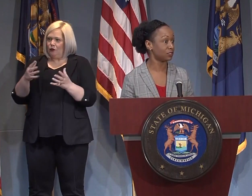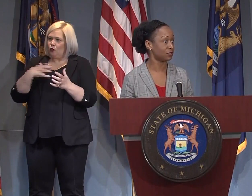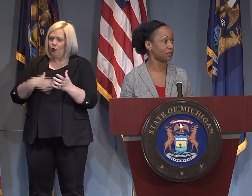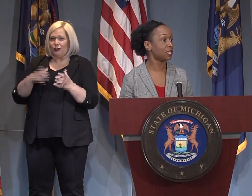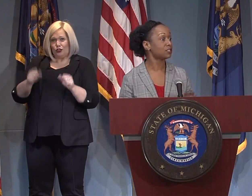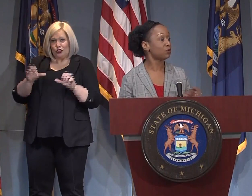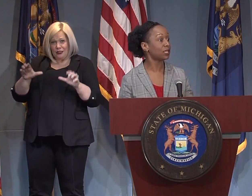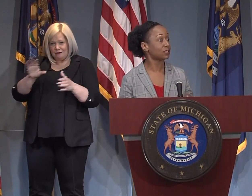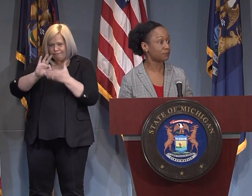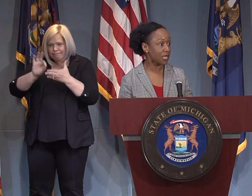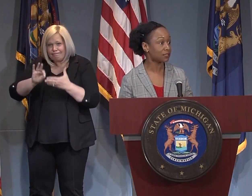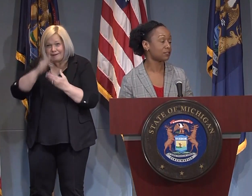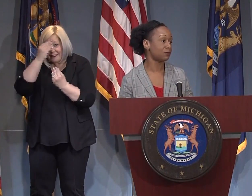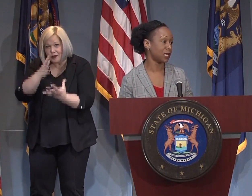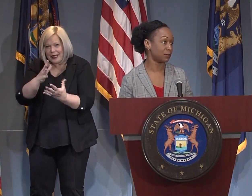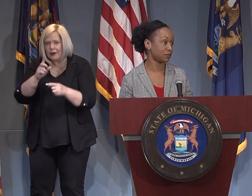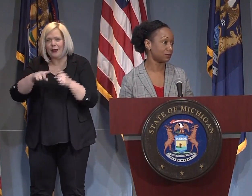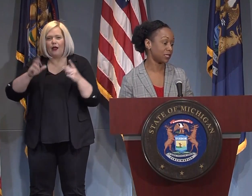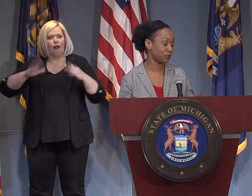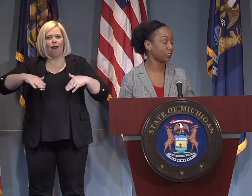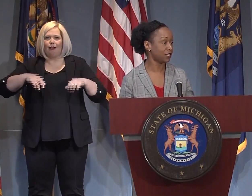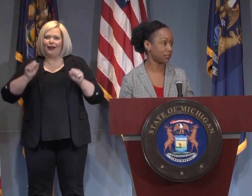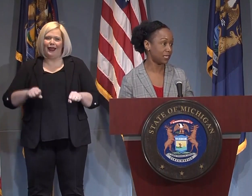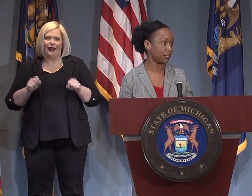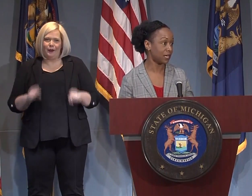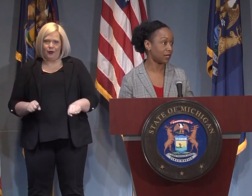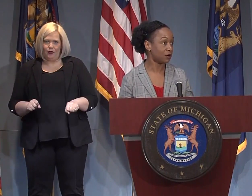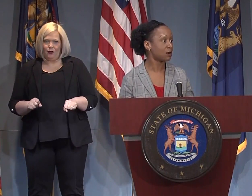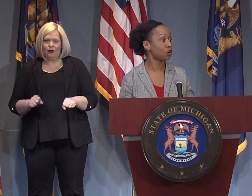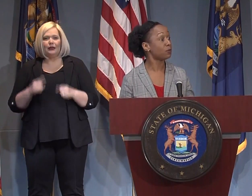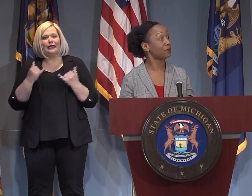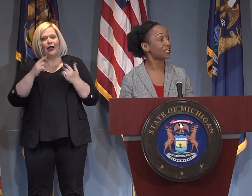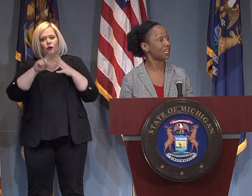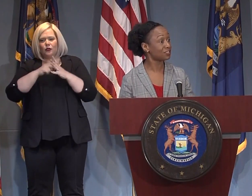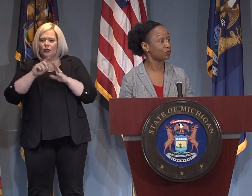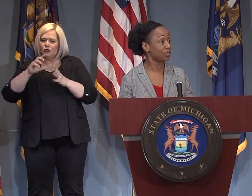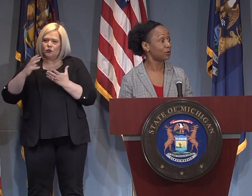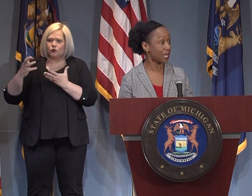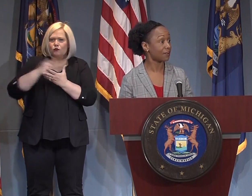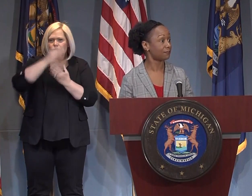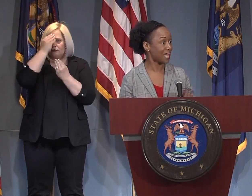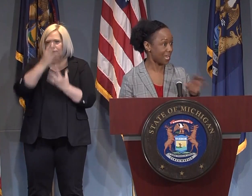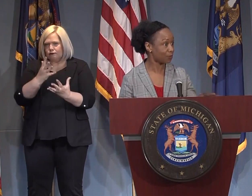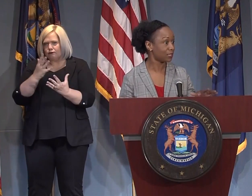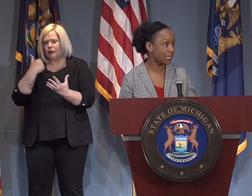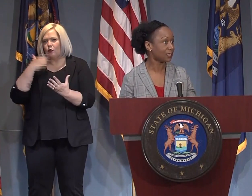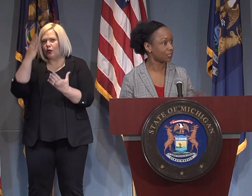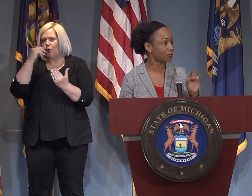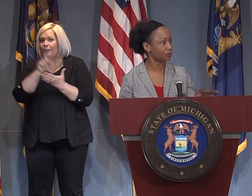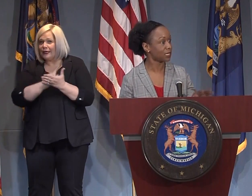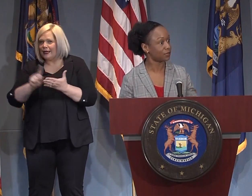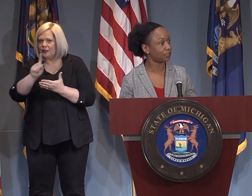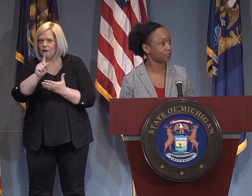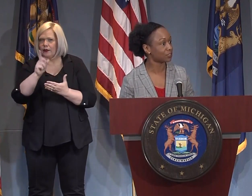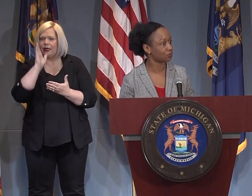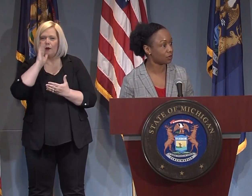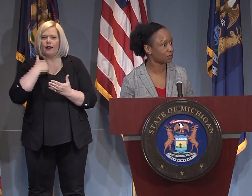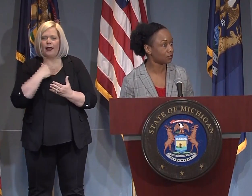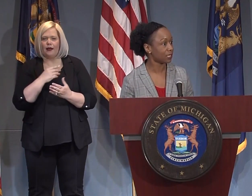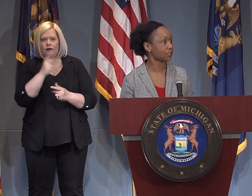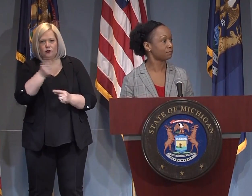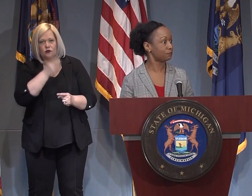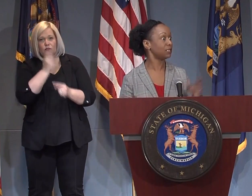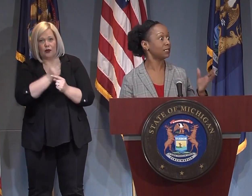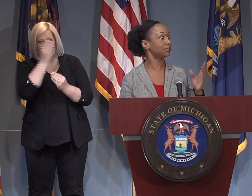as we want to. So we expect to be able to, again, we're looking at the data now. We're hoping by next week we'll have accurate data. I don't want to put out anything that's